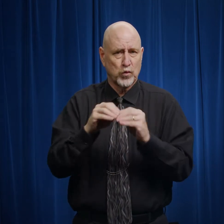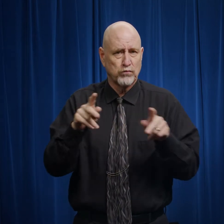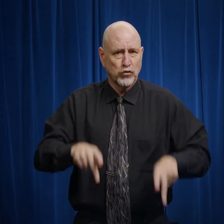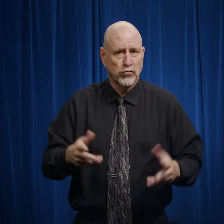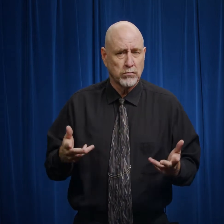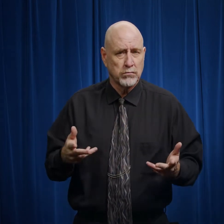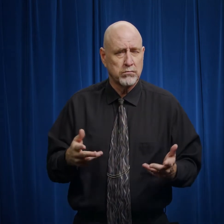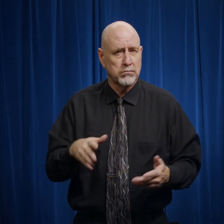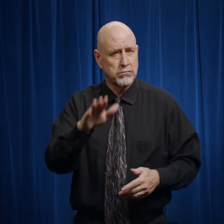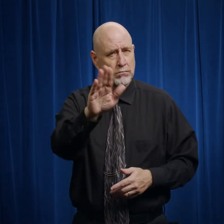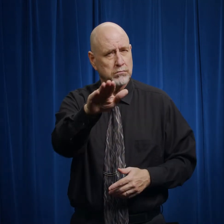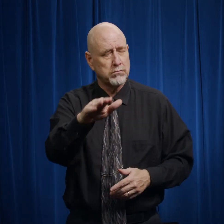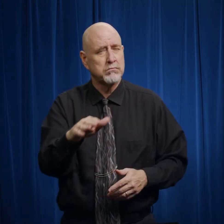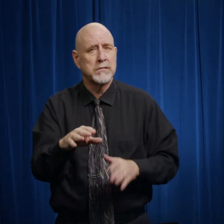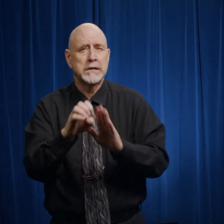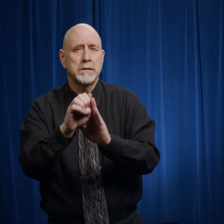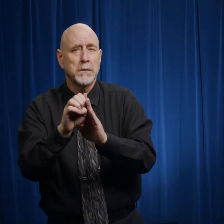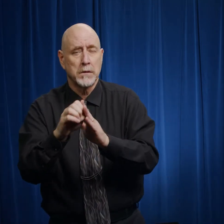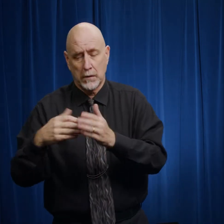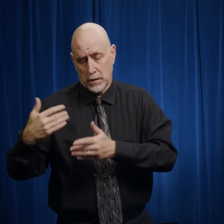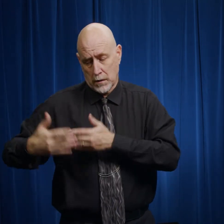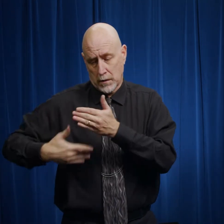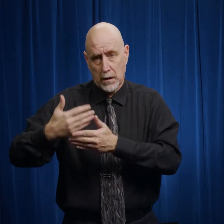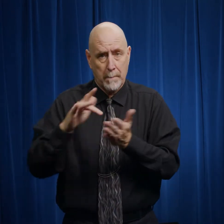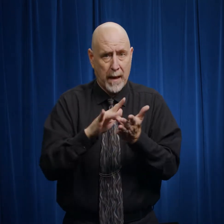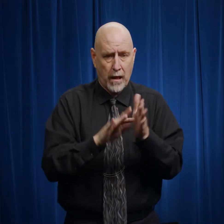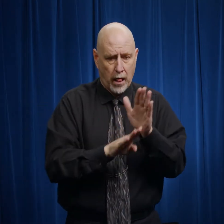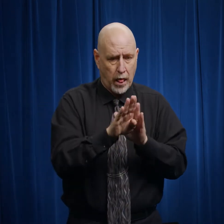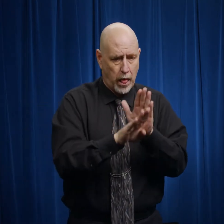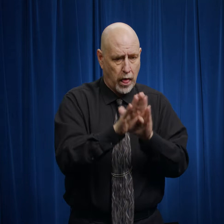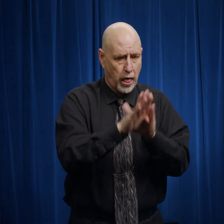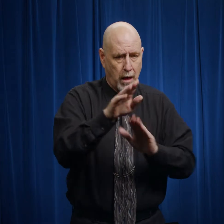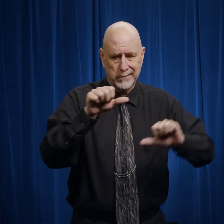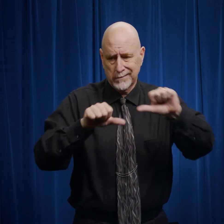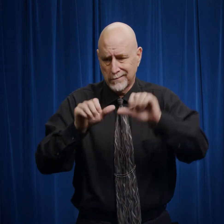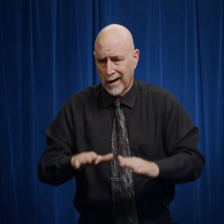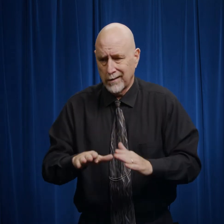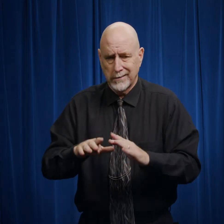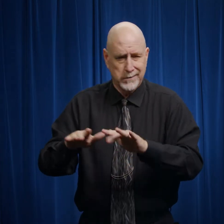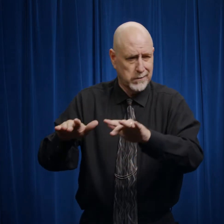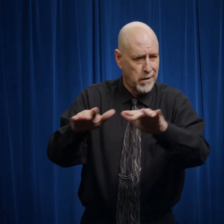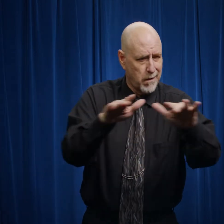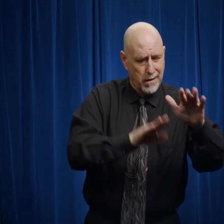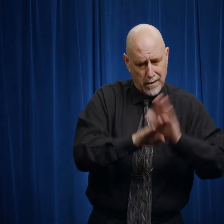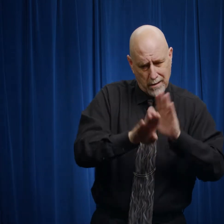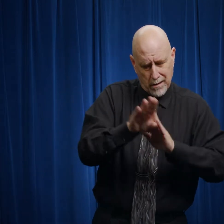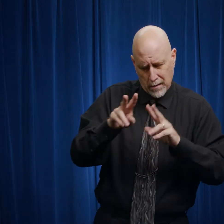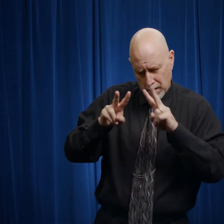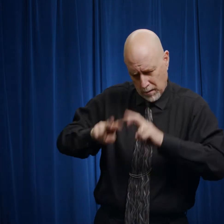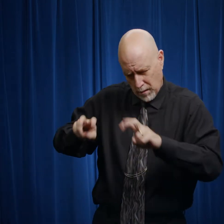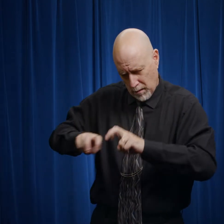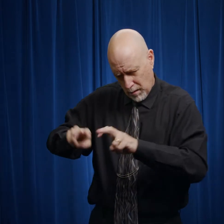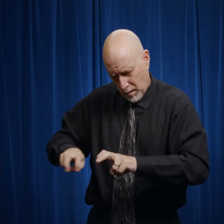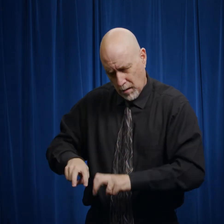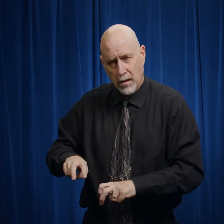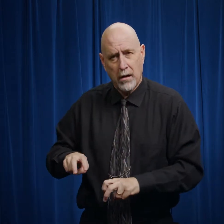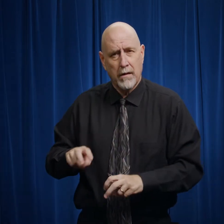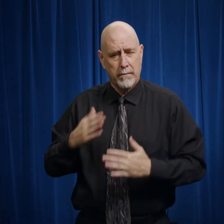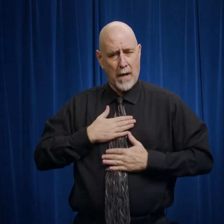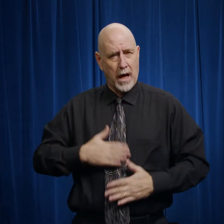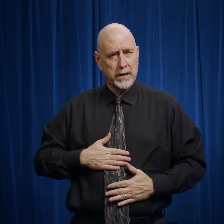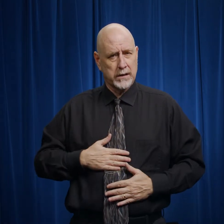in the human body. What do you think happened as medical scientists and researchers started looking